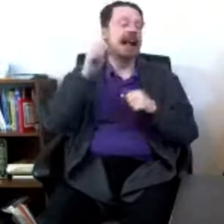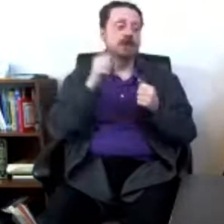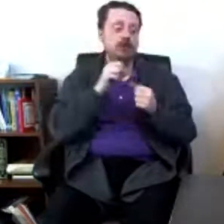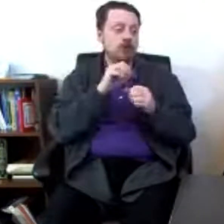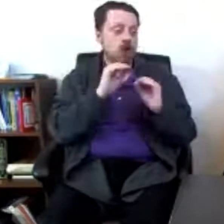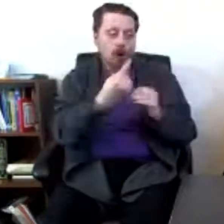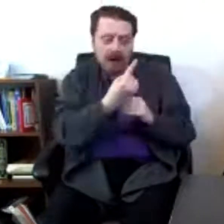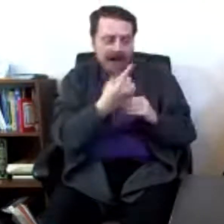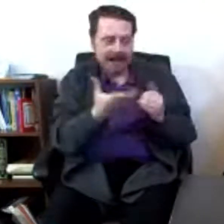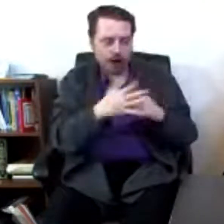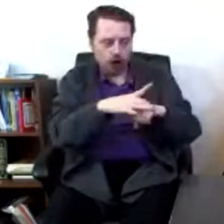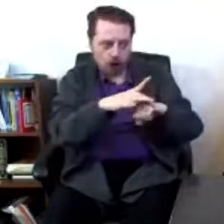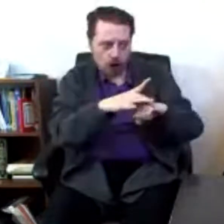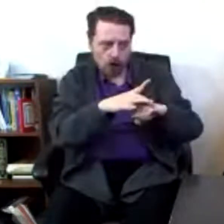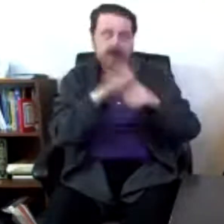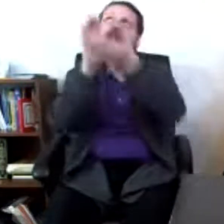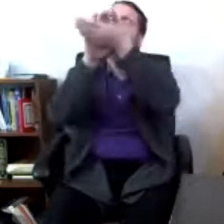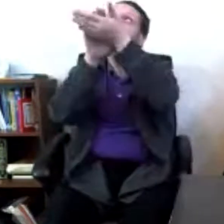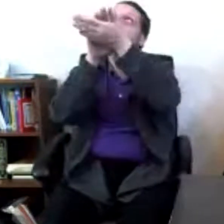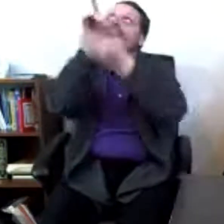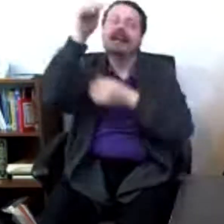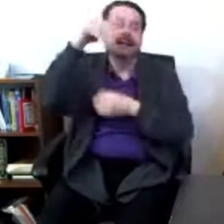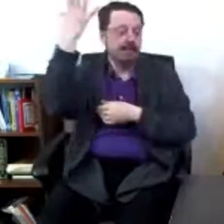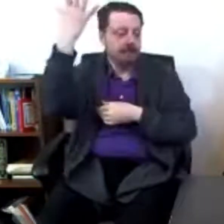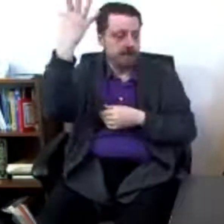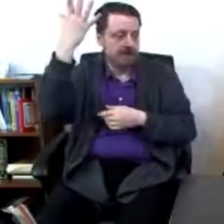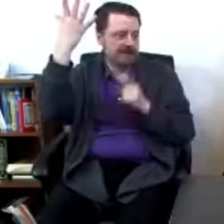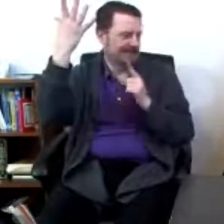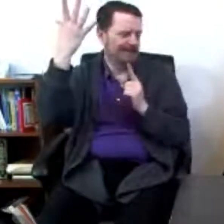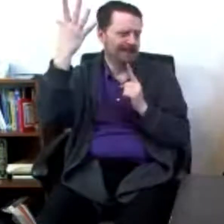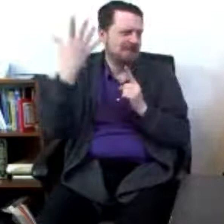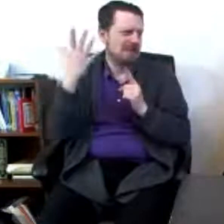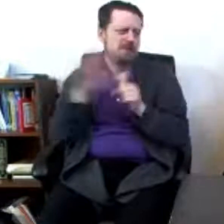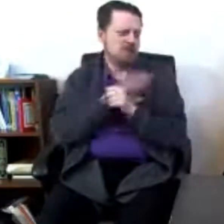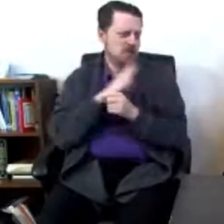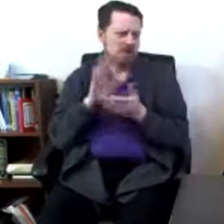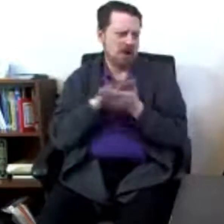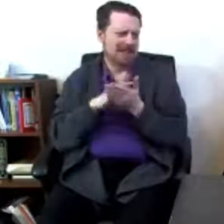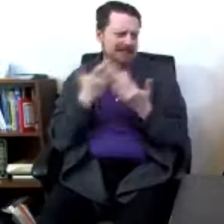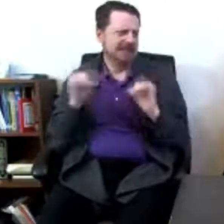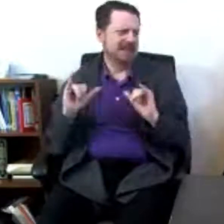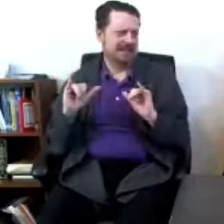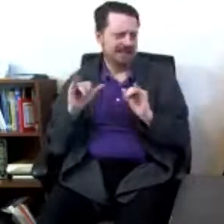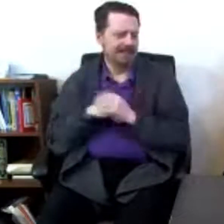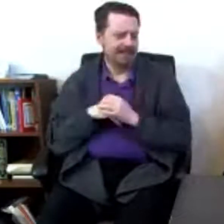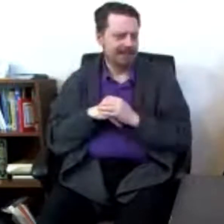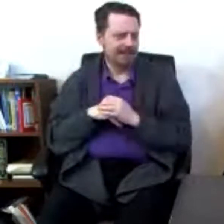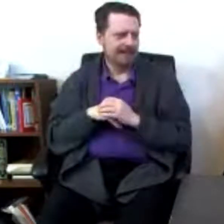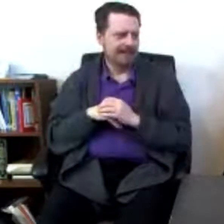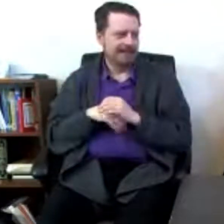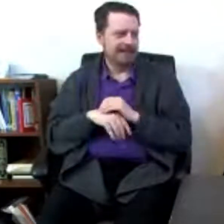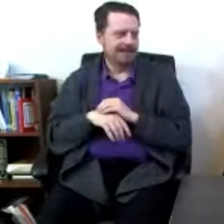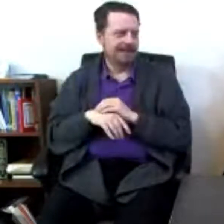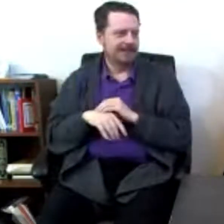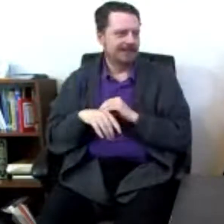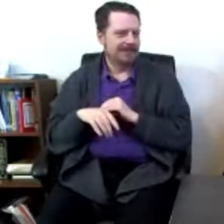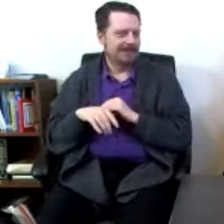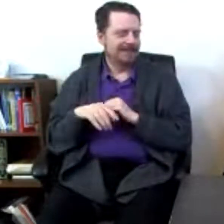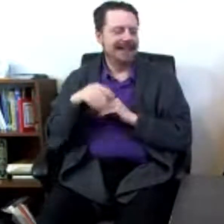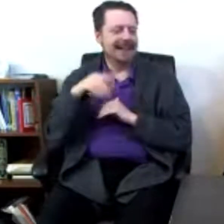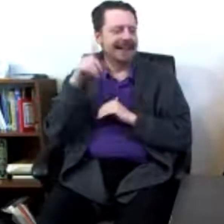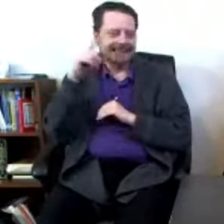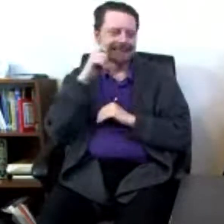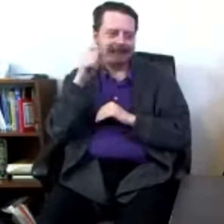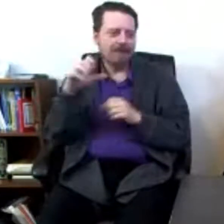him, he is full of praise on his own. So he is not full of praise because his creation